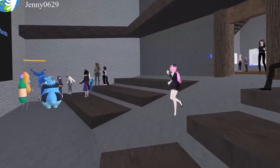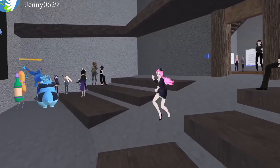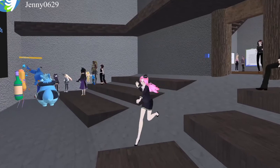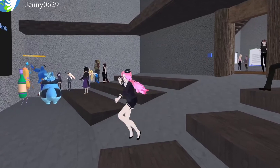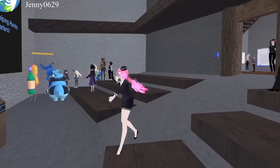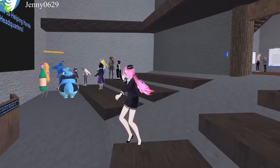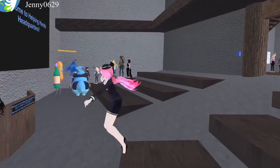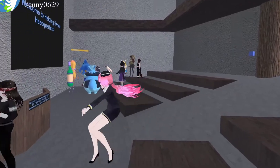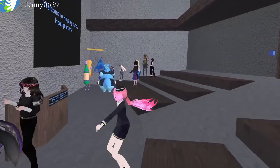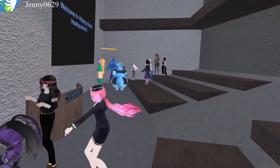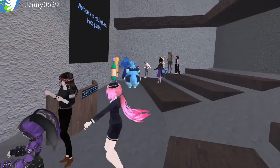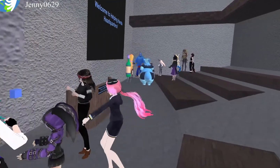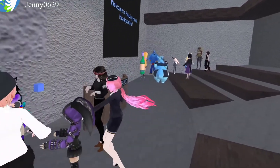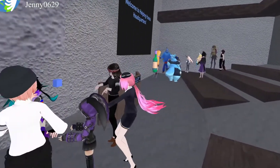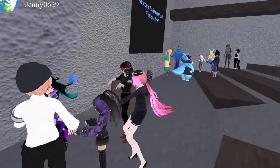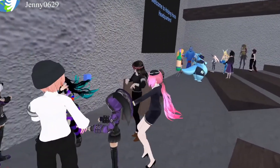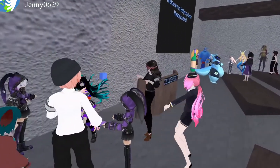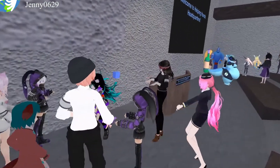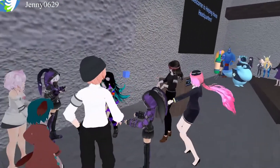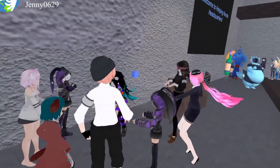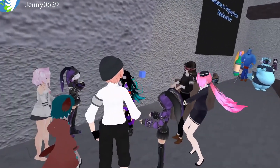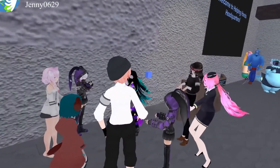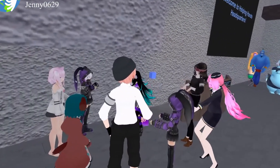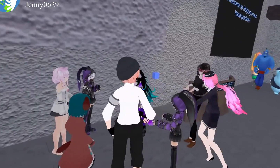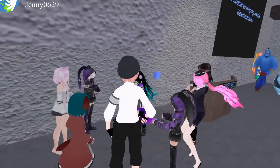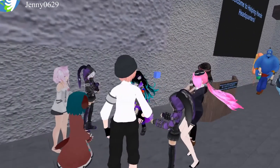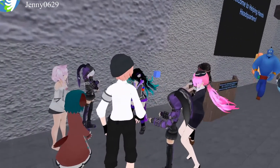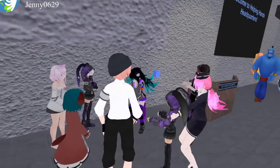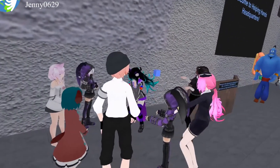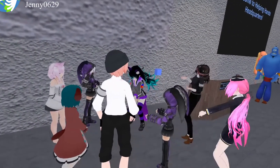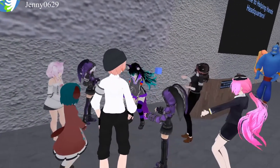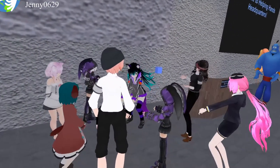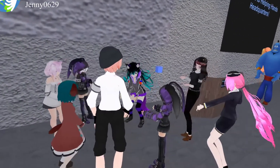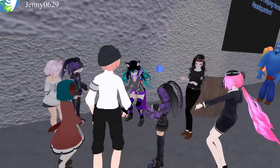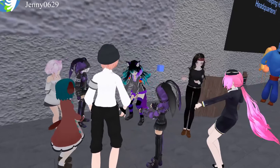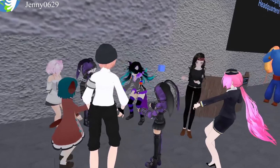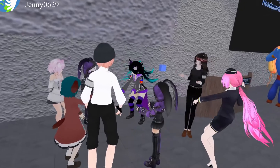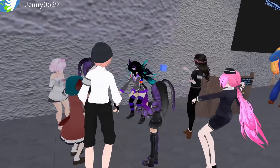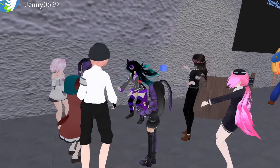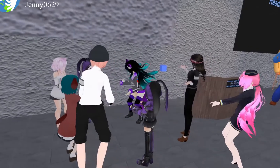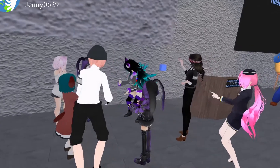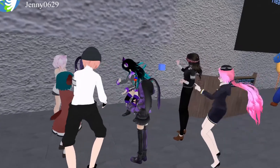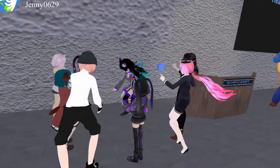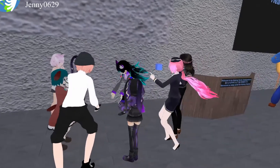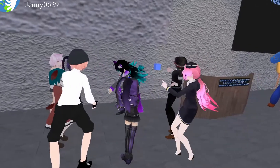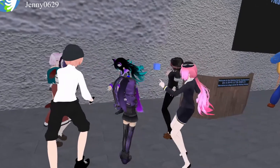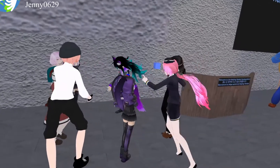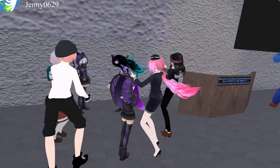All right, guys, I'm real close to cutting you off. Again, it doesn't have to be perfect, so you got this. Do you guys have somebody in mind for rock paper